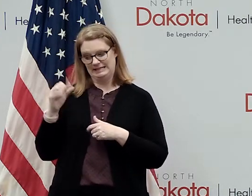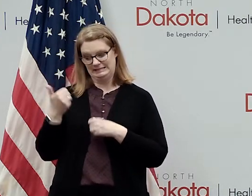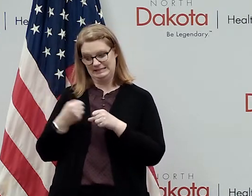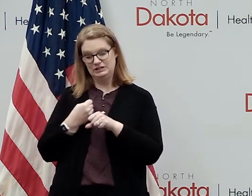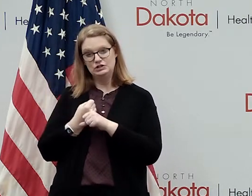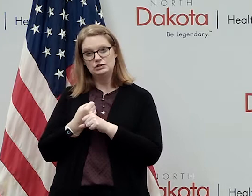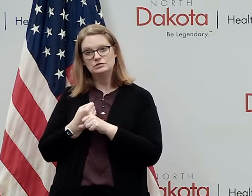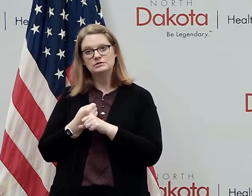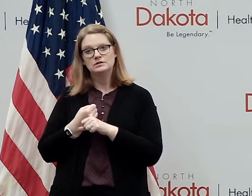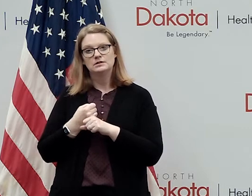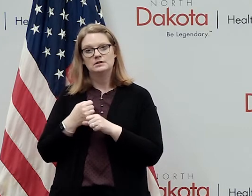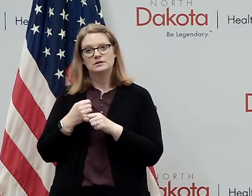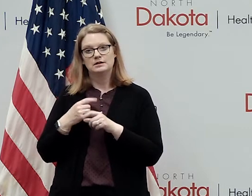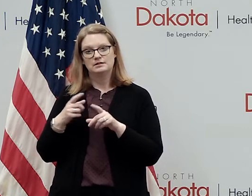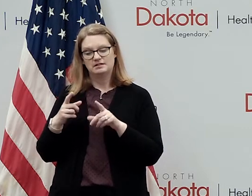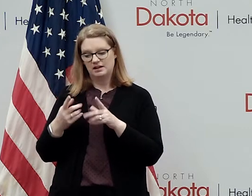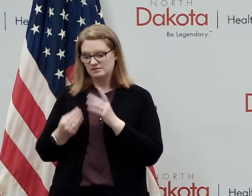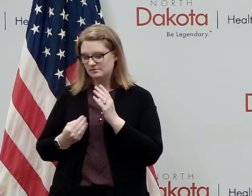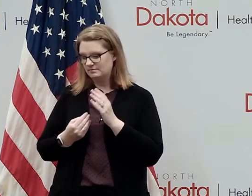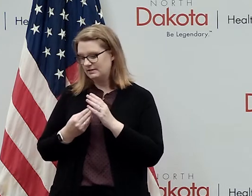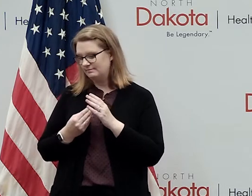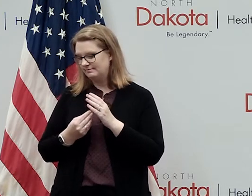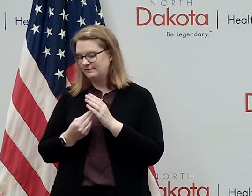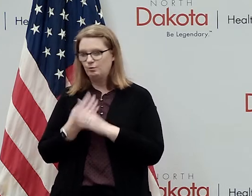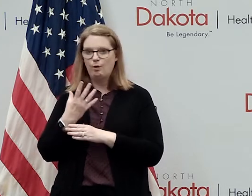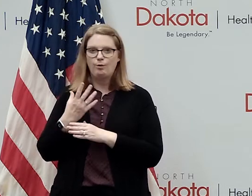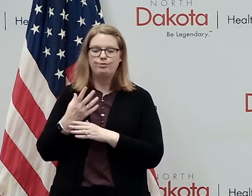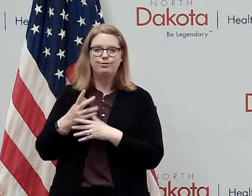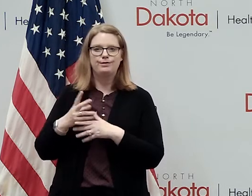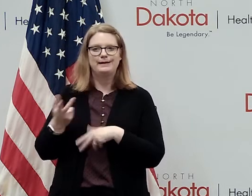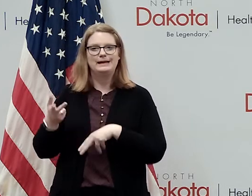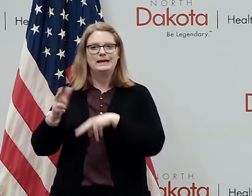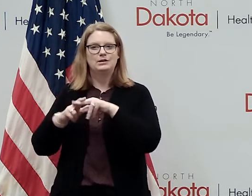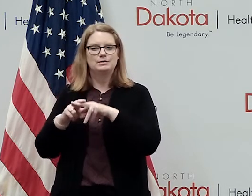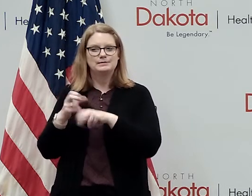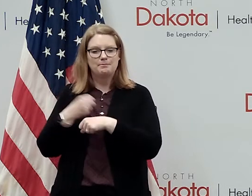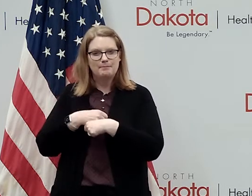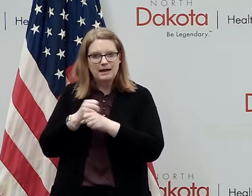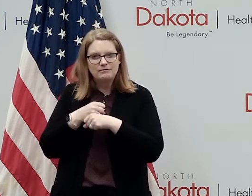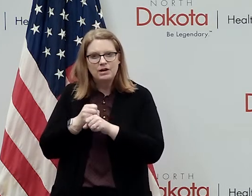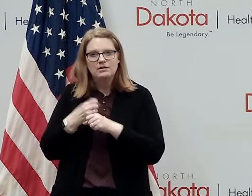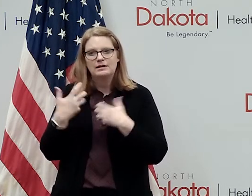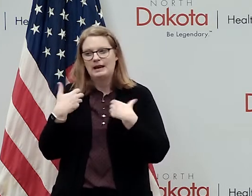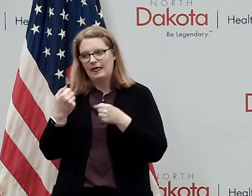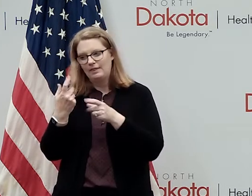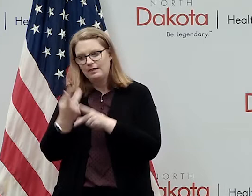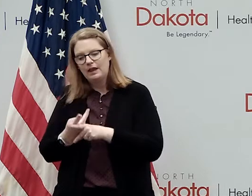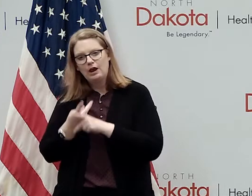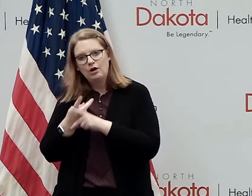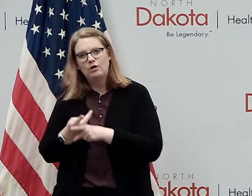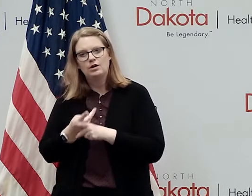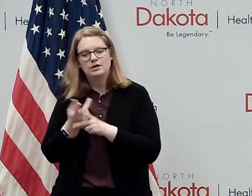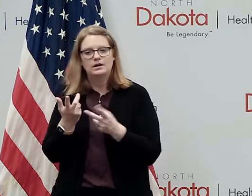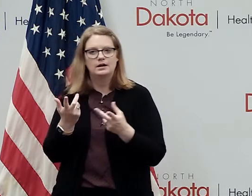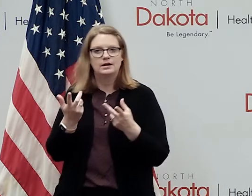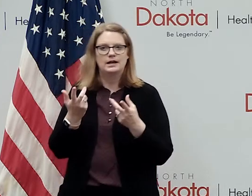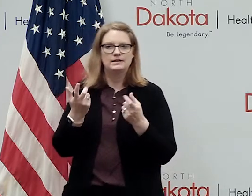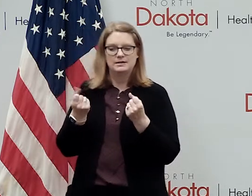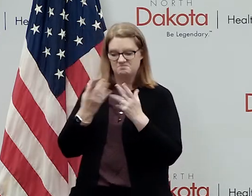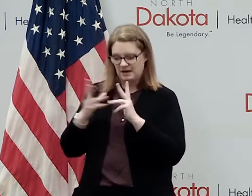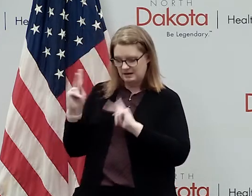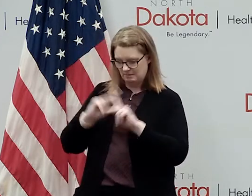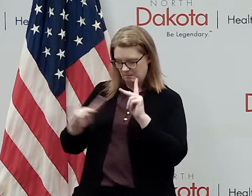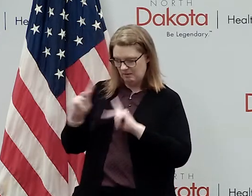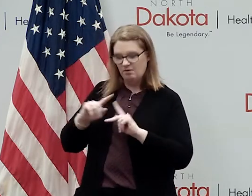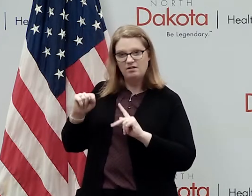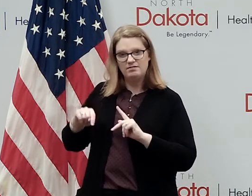we haven't seen. It's led to economic growth. It's led to increase in manufacturing and healthcare. And many of the folks that are